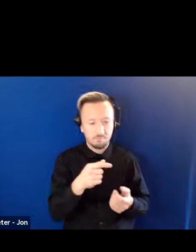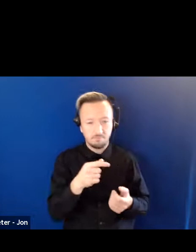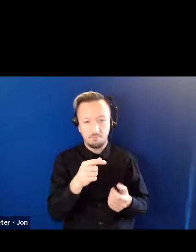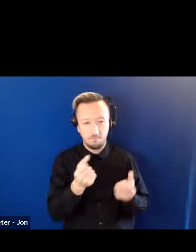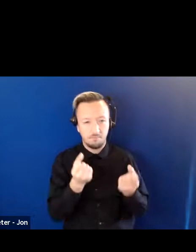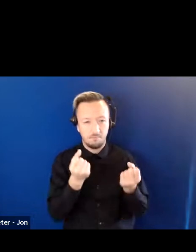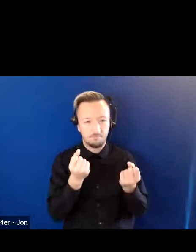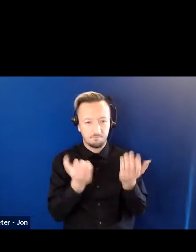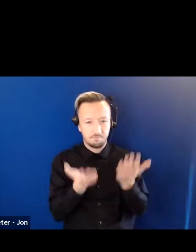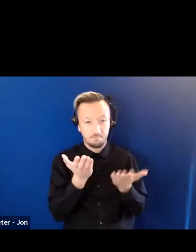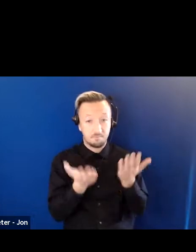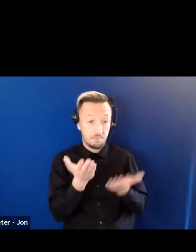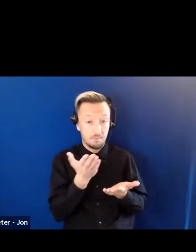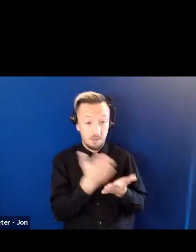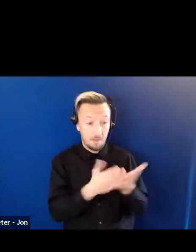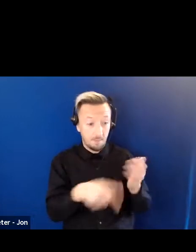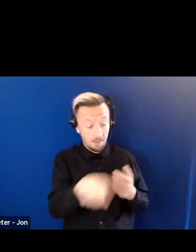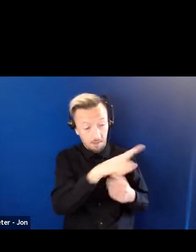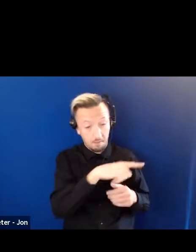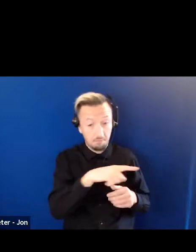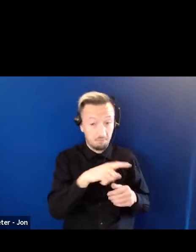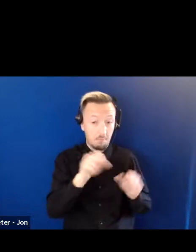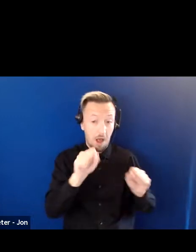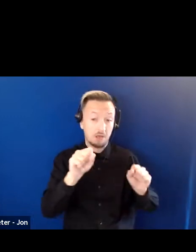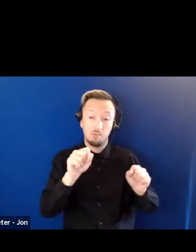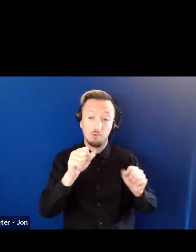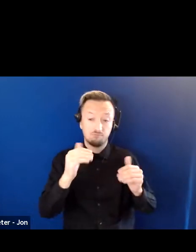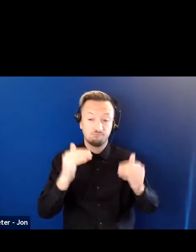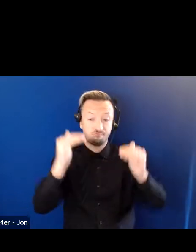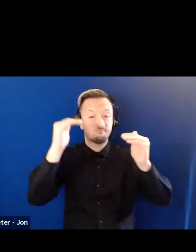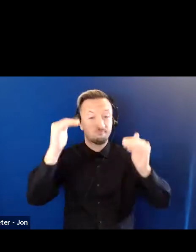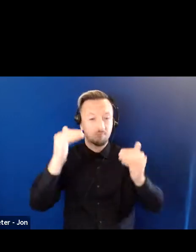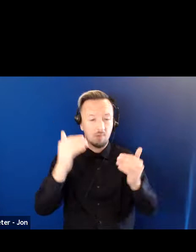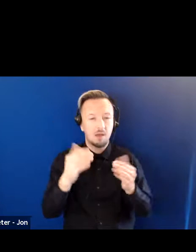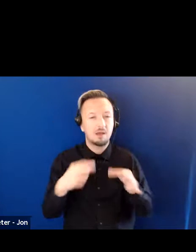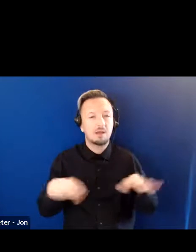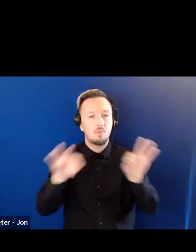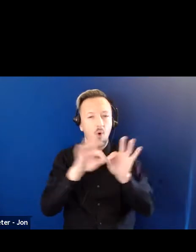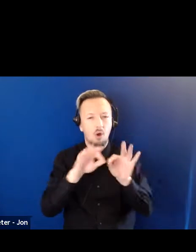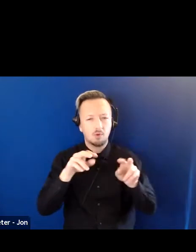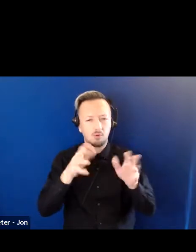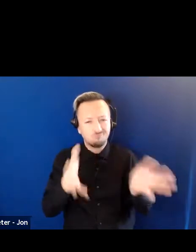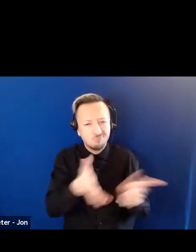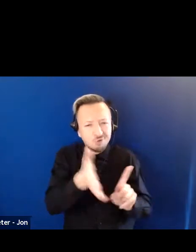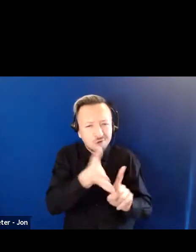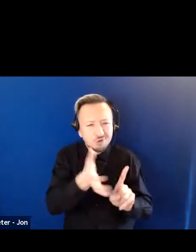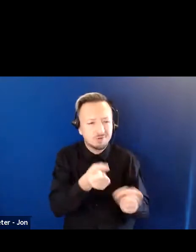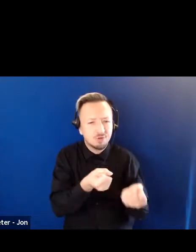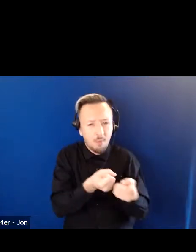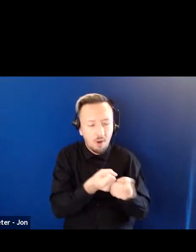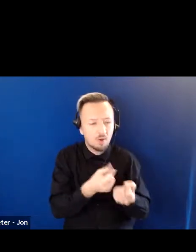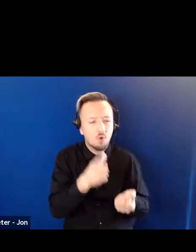appear to have high hopes. But it's all about grooming. I think it's great to get